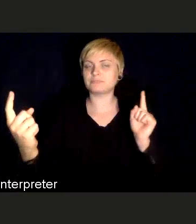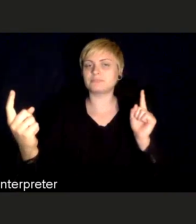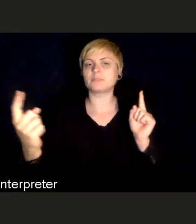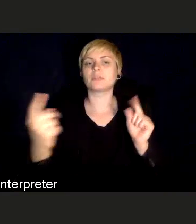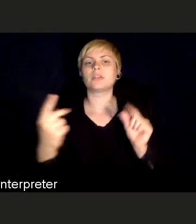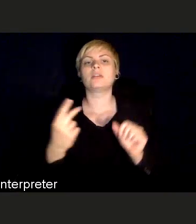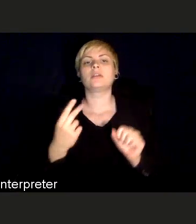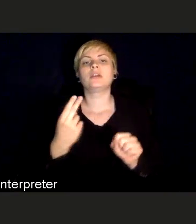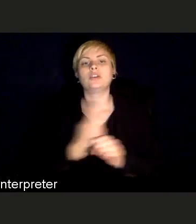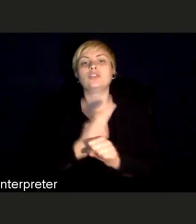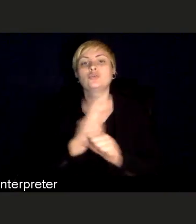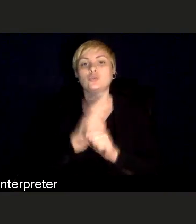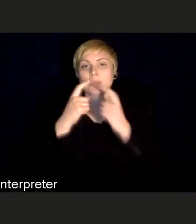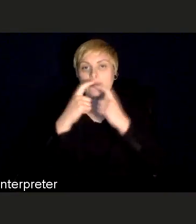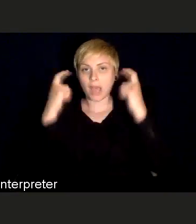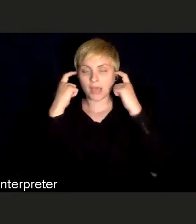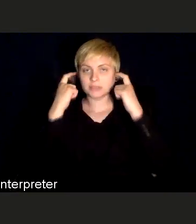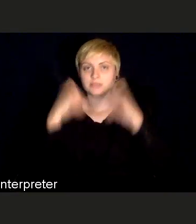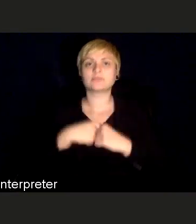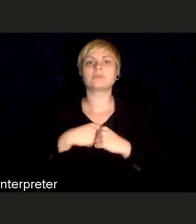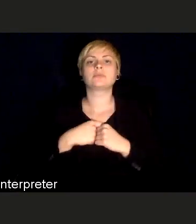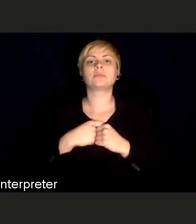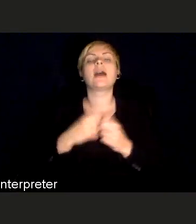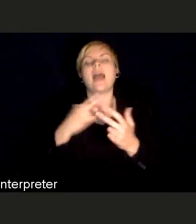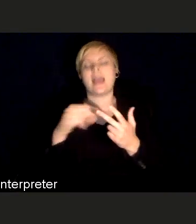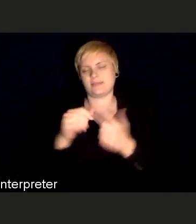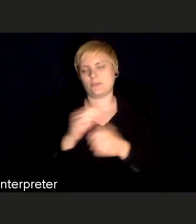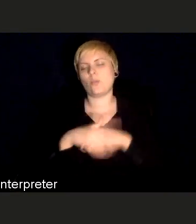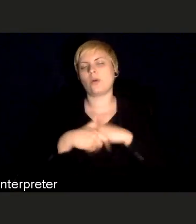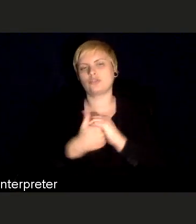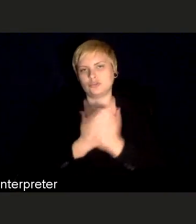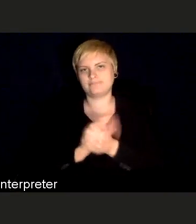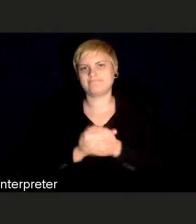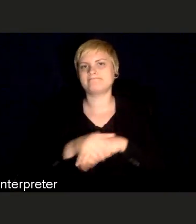face coverings and practice that hand hygiene frequently.